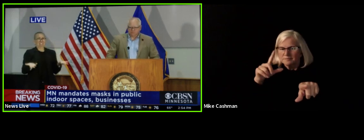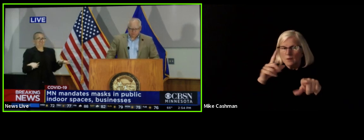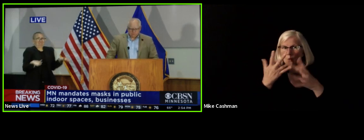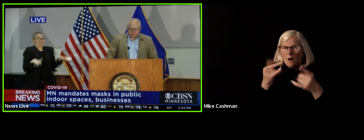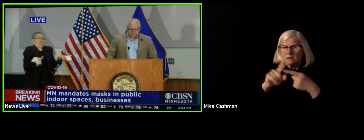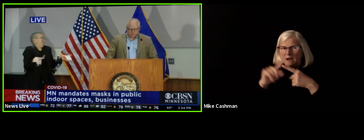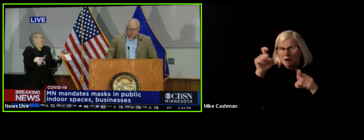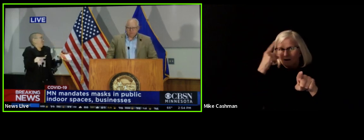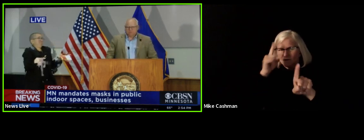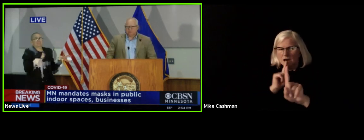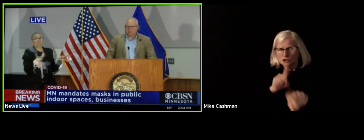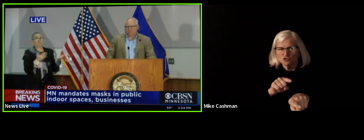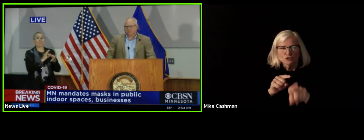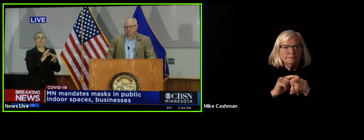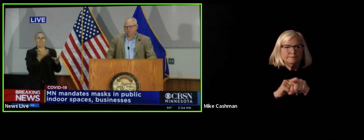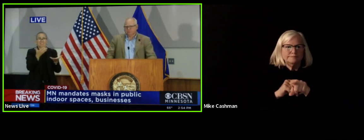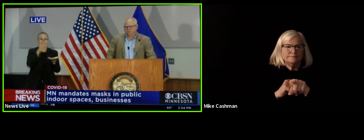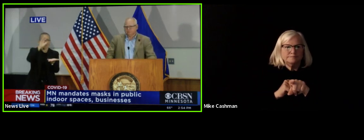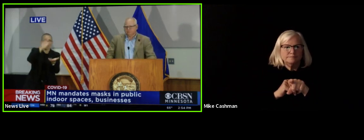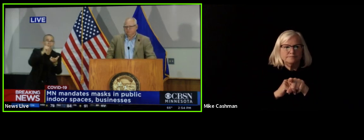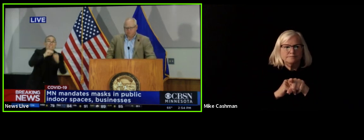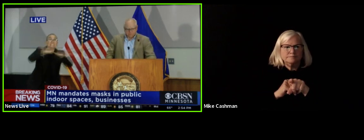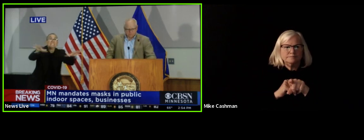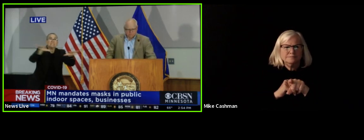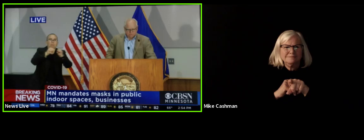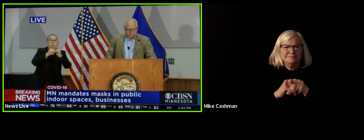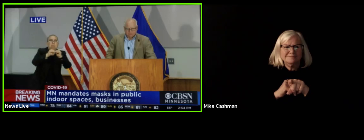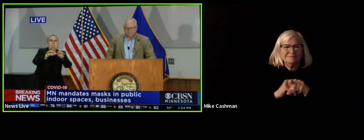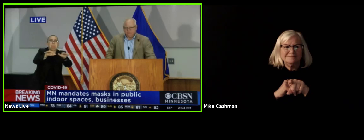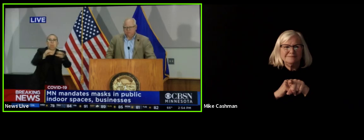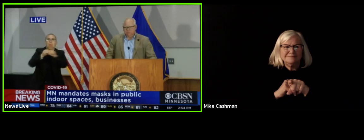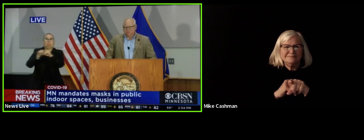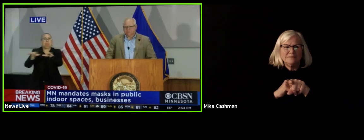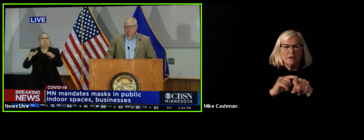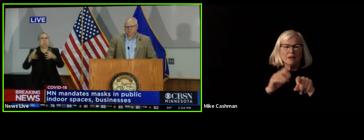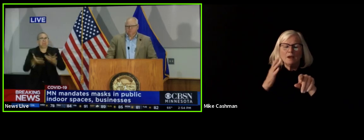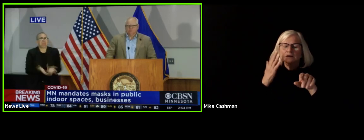agreement that COVID is a terrible thing to do.